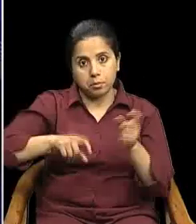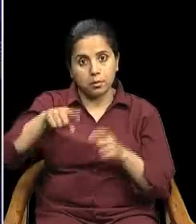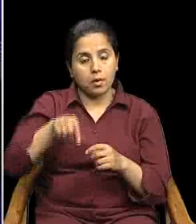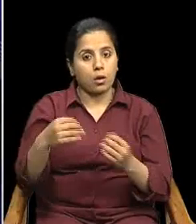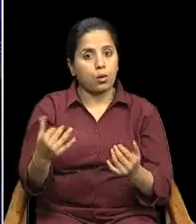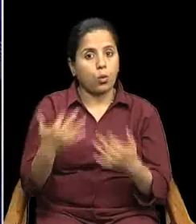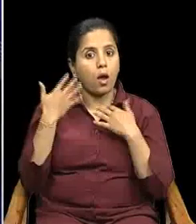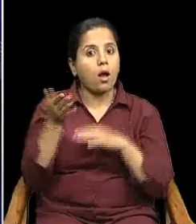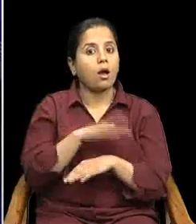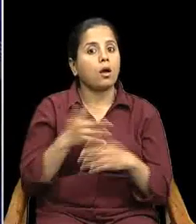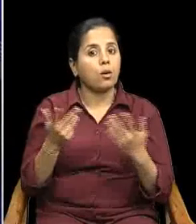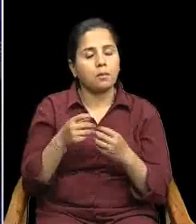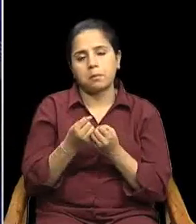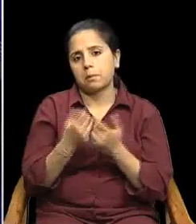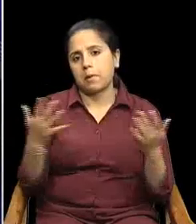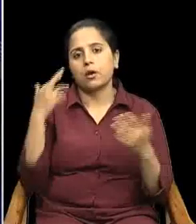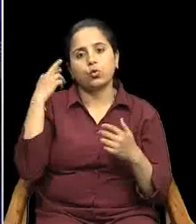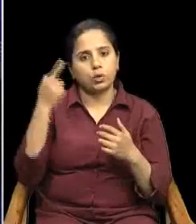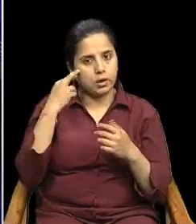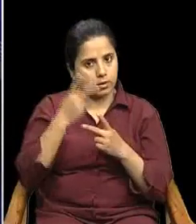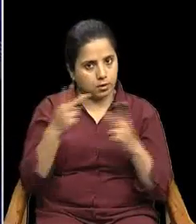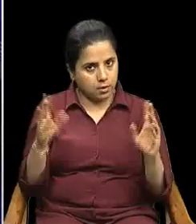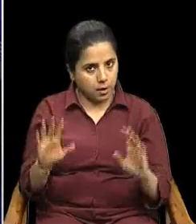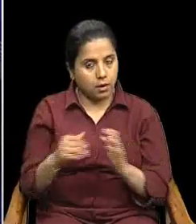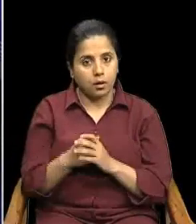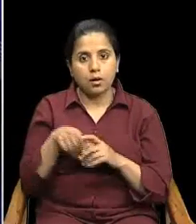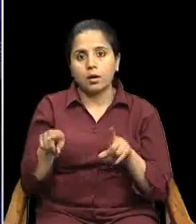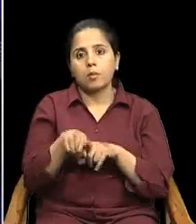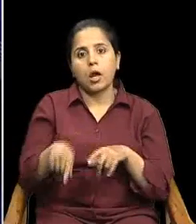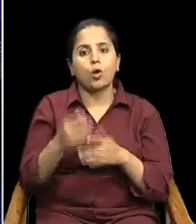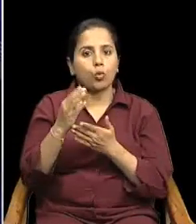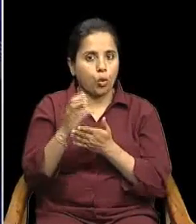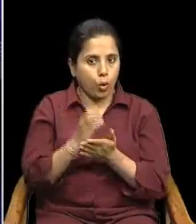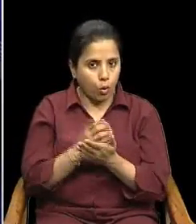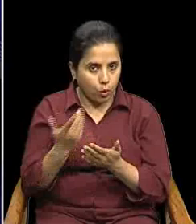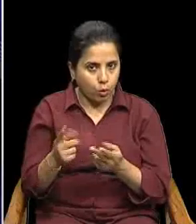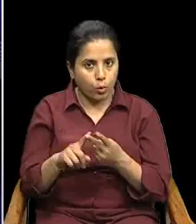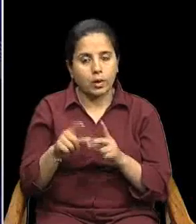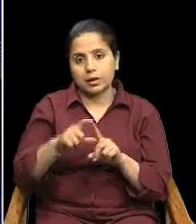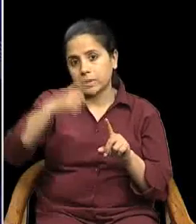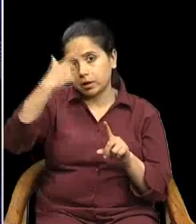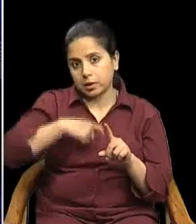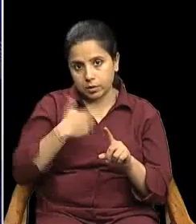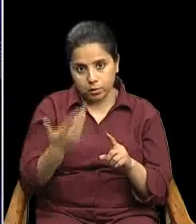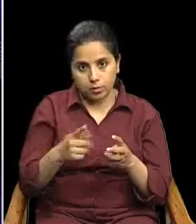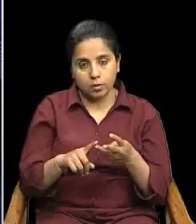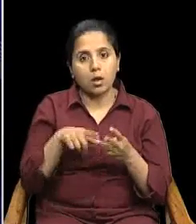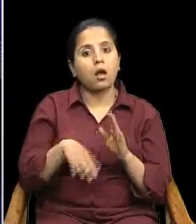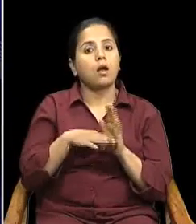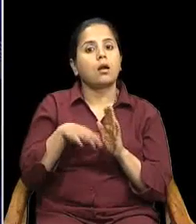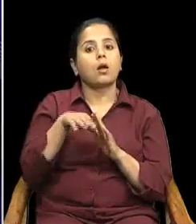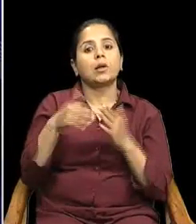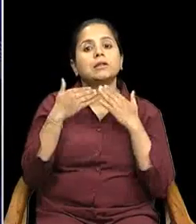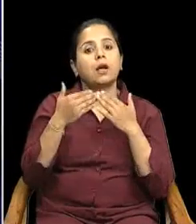influenced by many factors like the course, the discipline, the level of